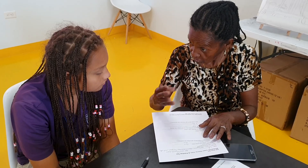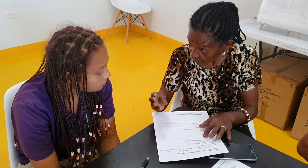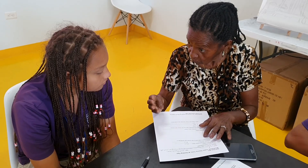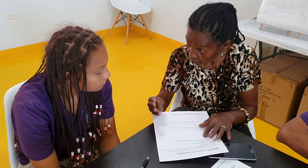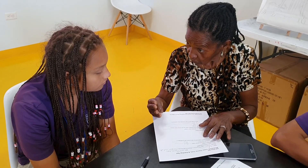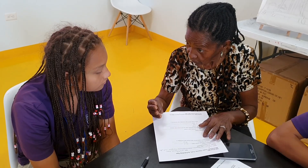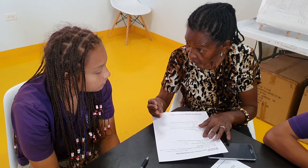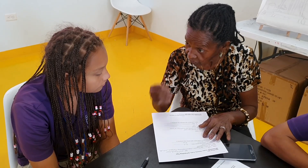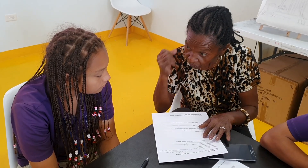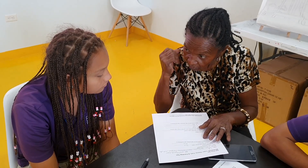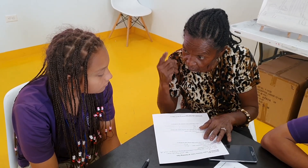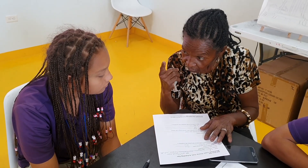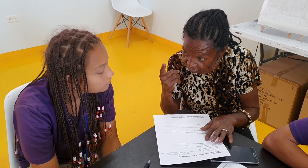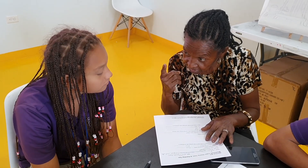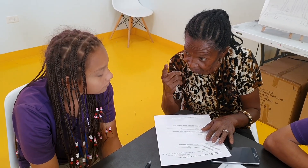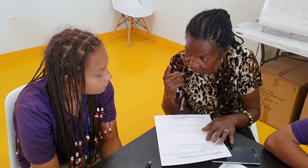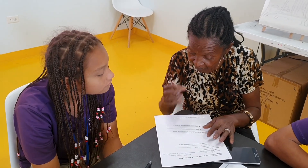Isabella, when you finish school,